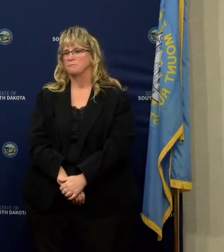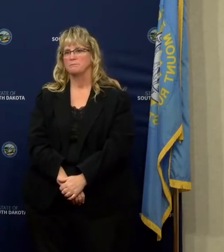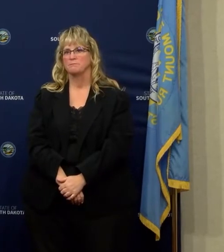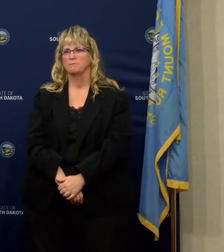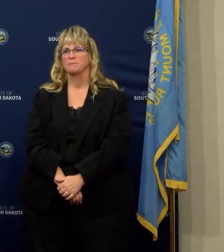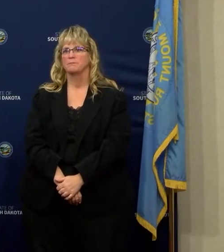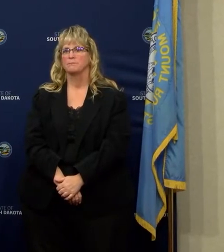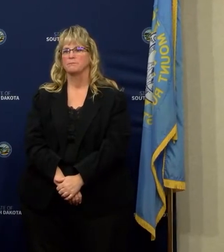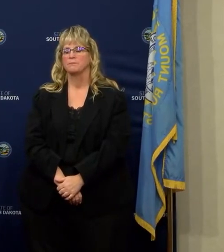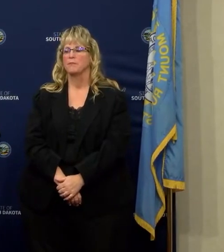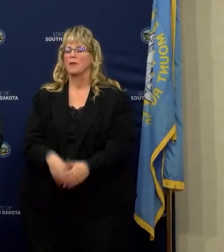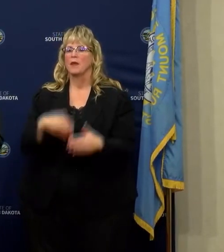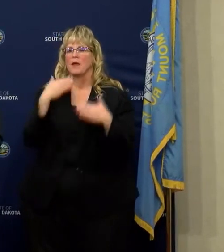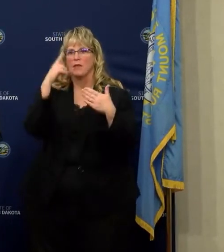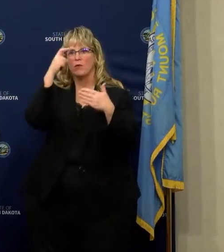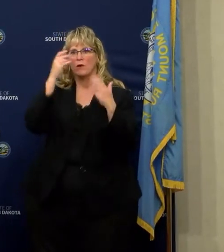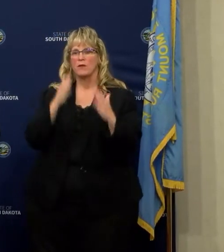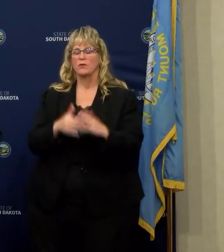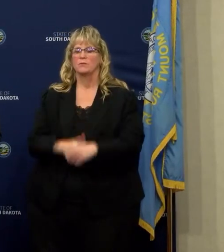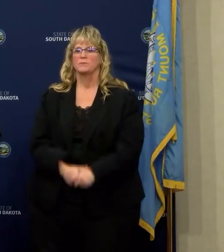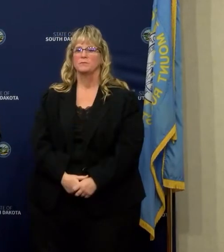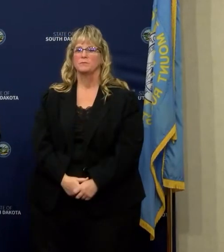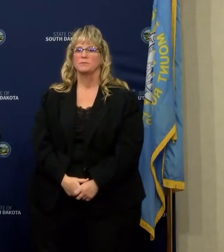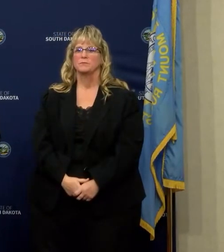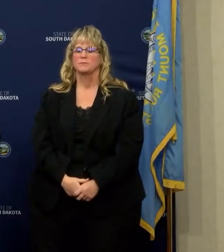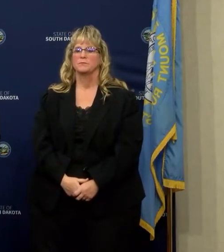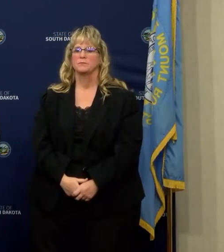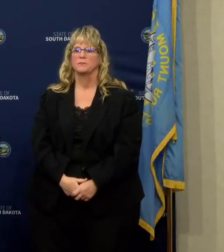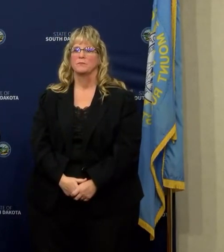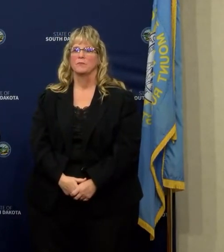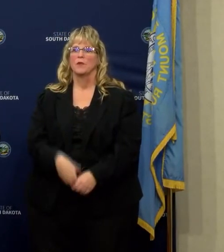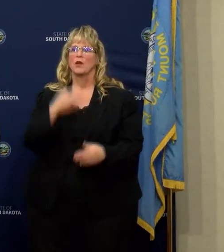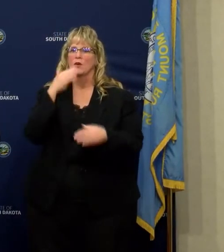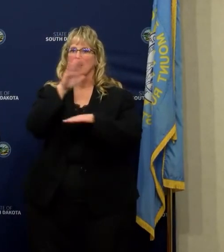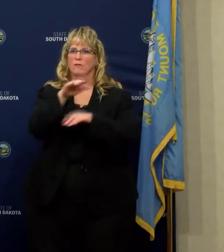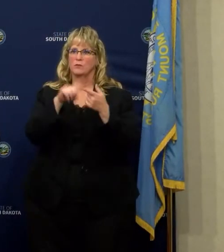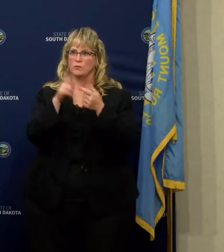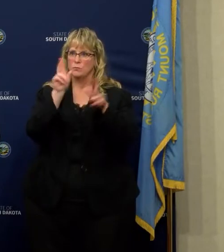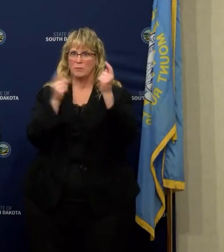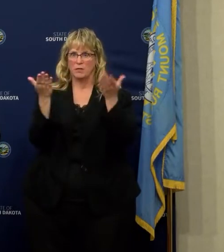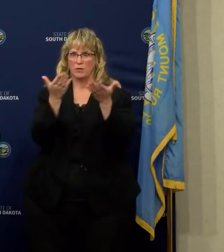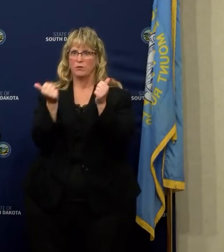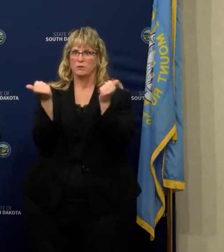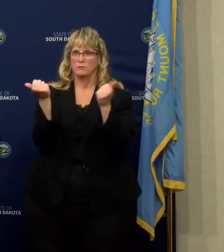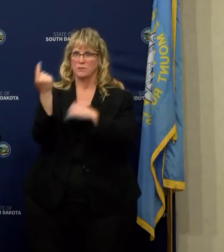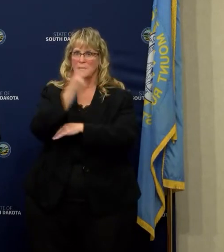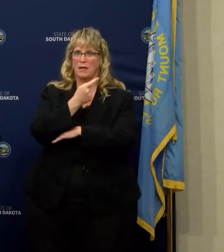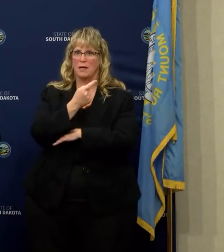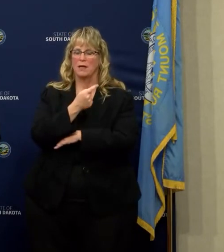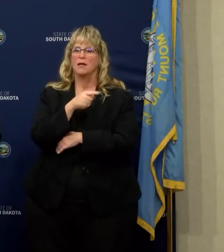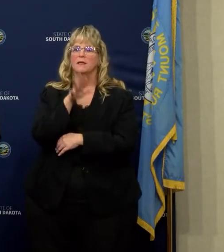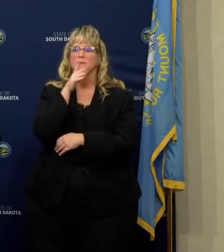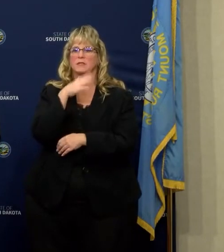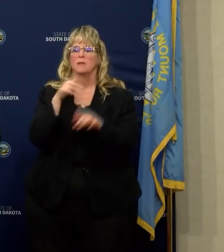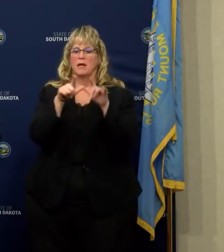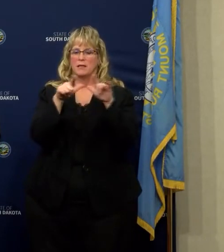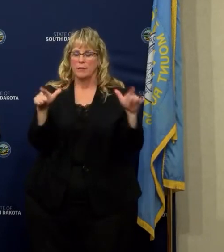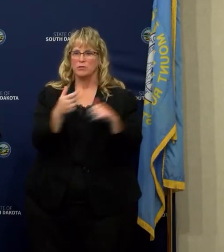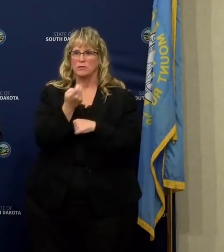I want to say thank you, Governor. I want to say good afternoon to all of you here today. I'd like to speak my language a little bit.